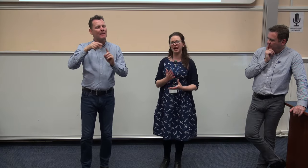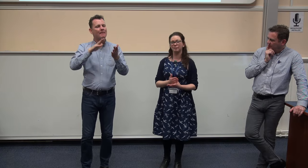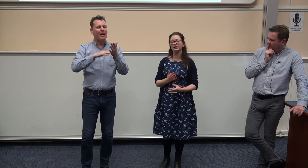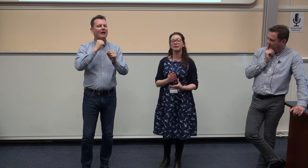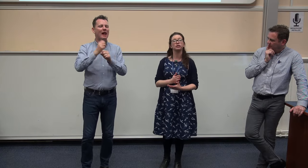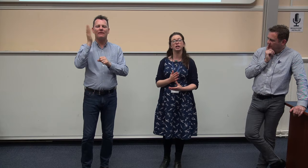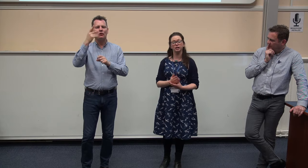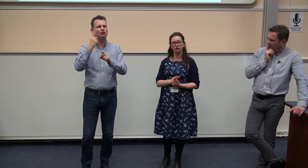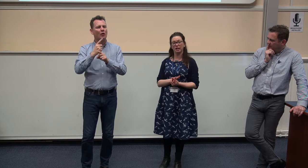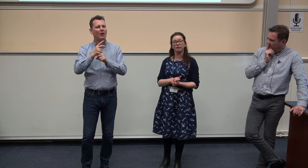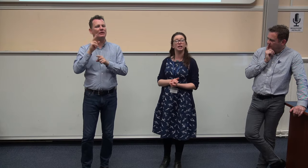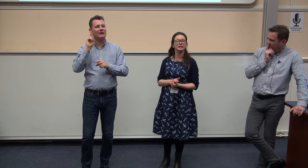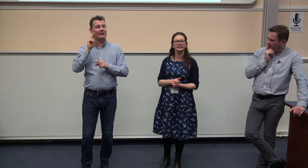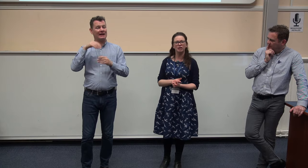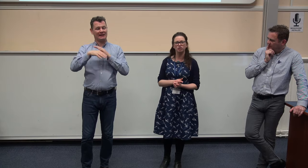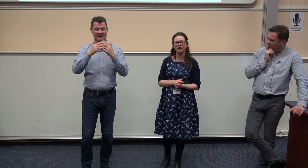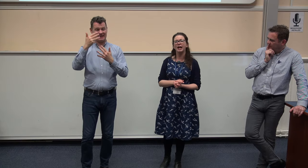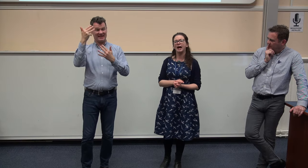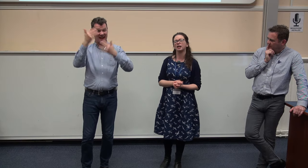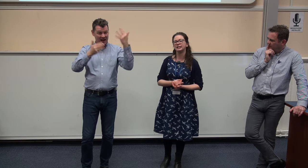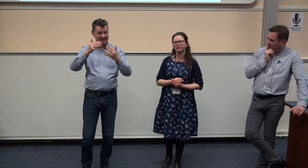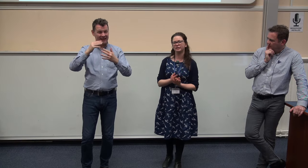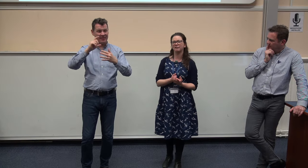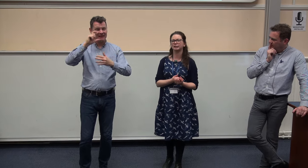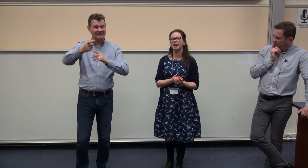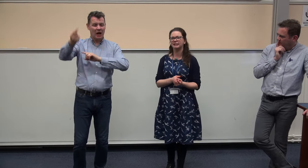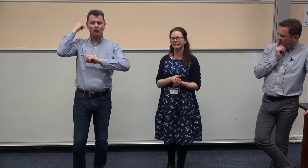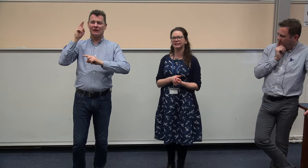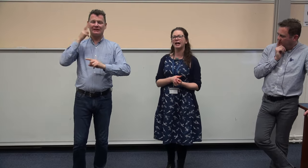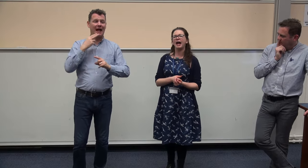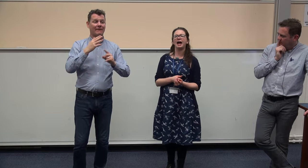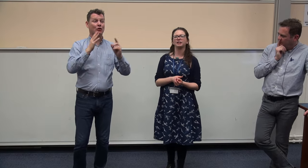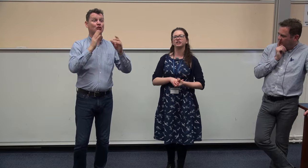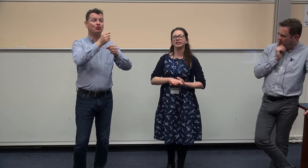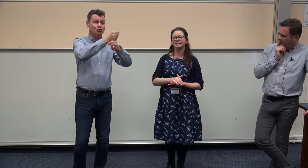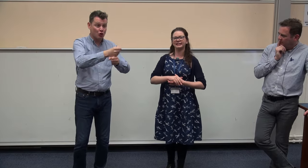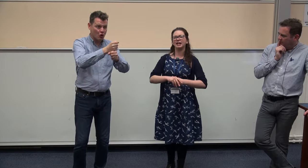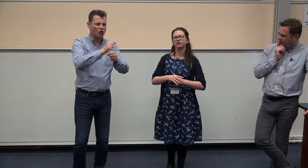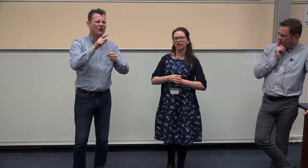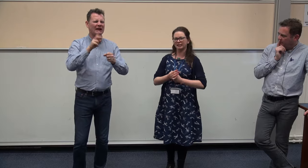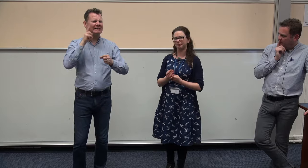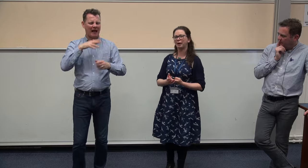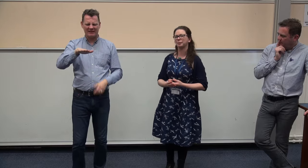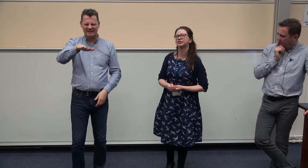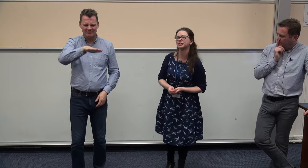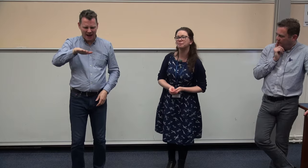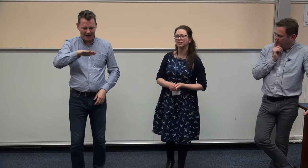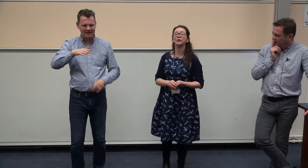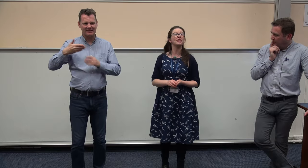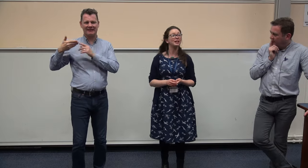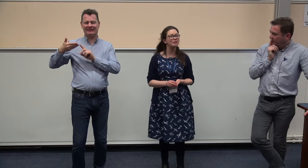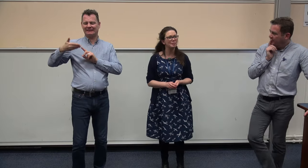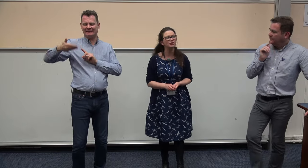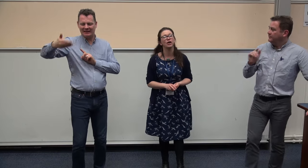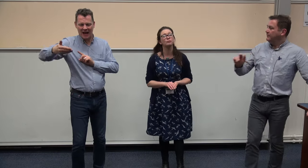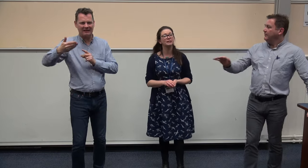the deaf church in the 19th century and ideas of deaf space and dissent and empowerment. So